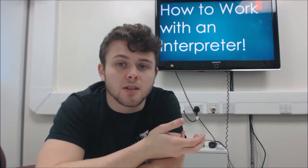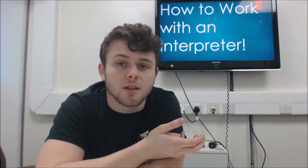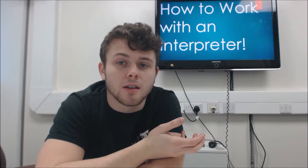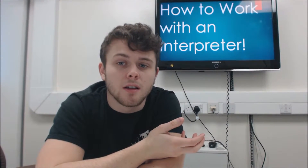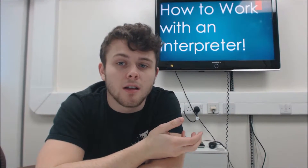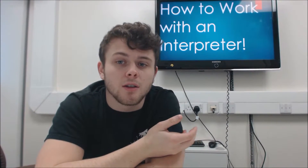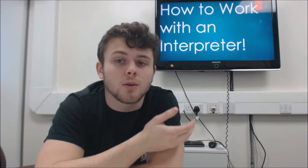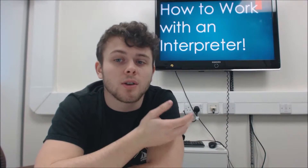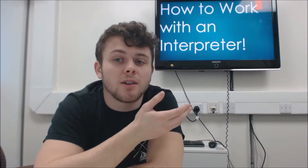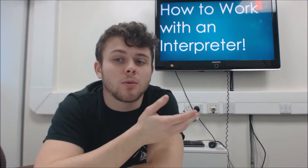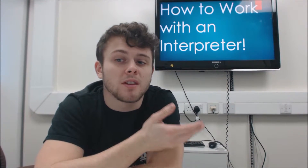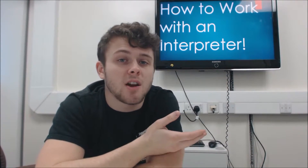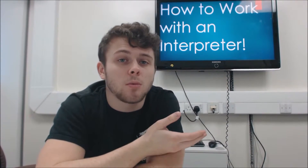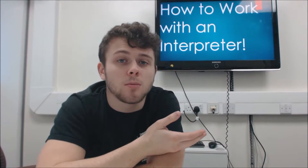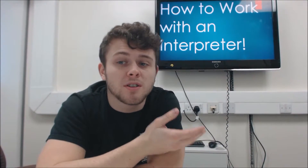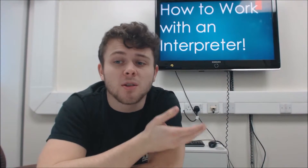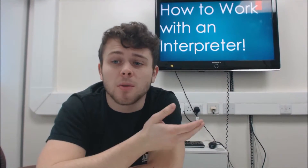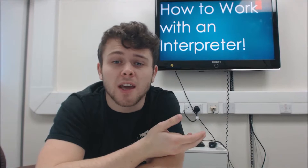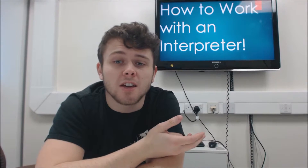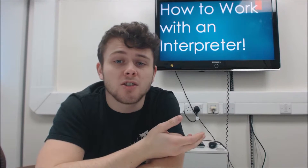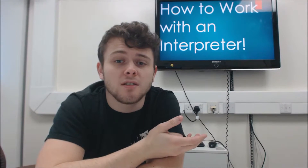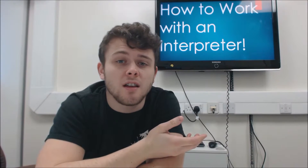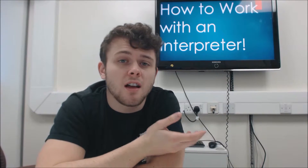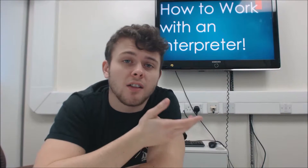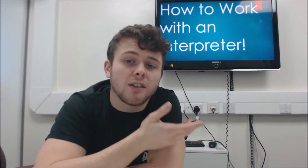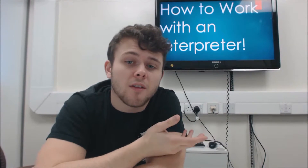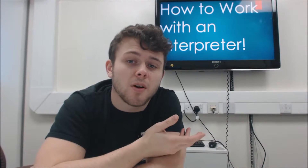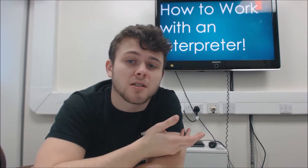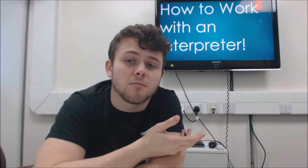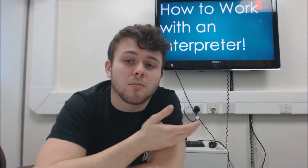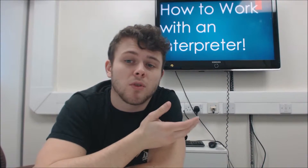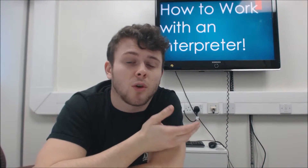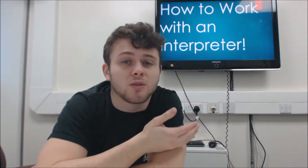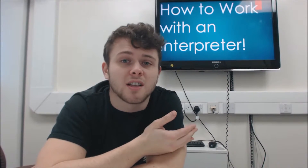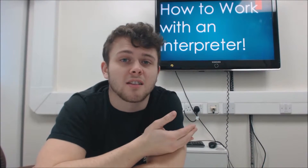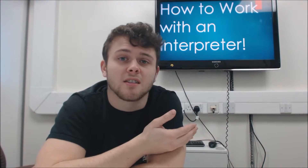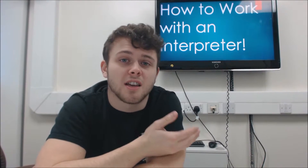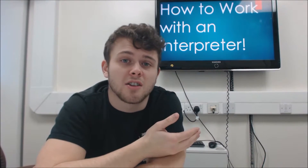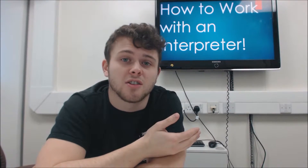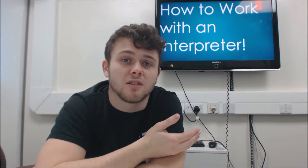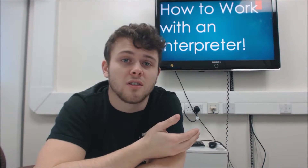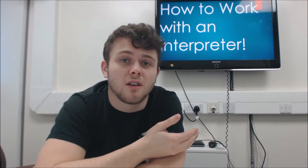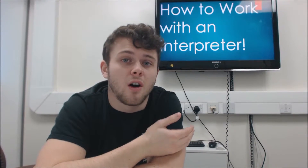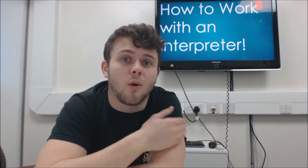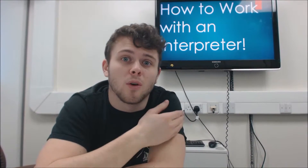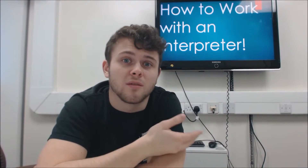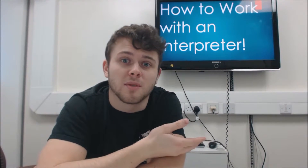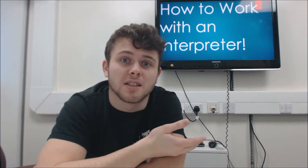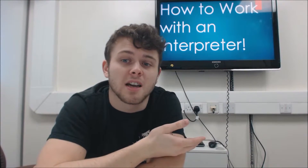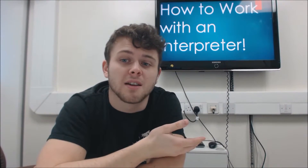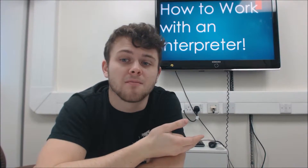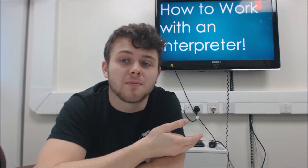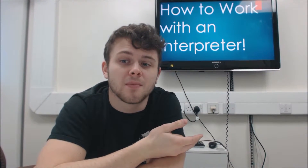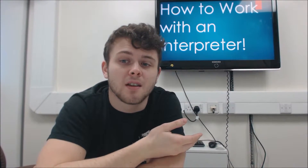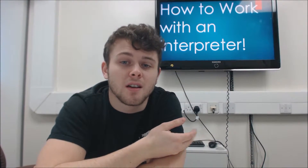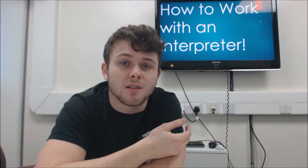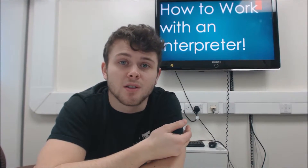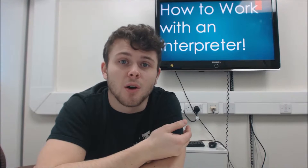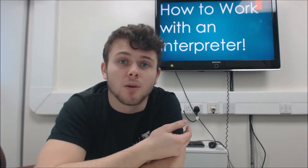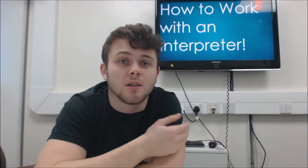get exhausted, you could end up with a terrible miscommunication and the deaf person not understanding the session or what you've been